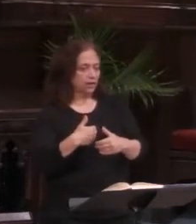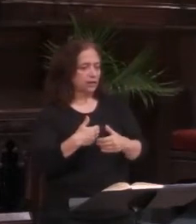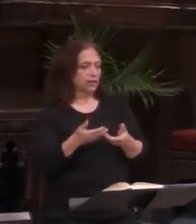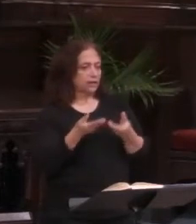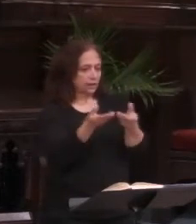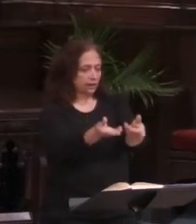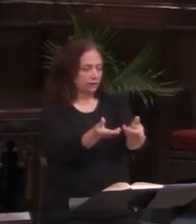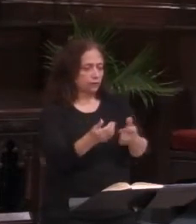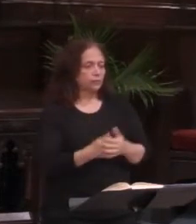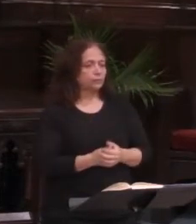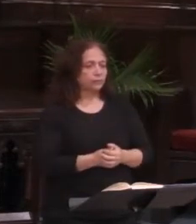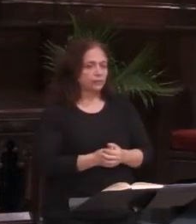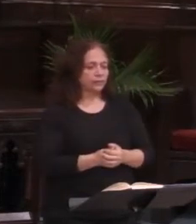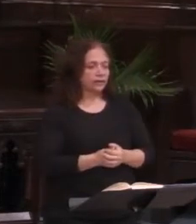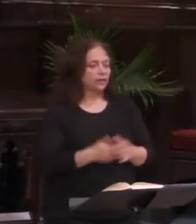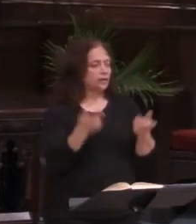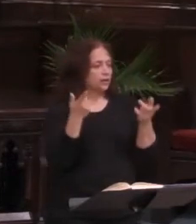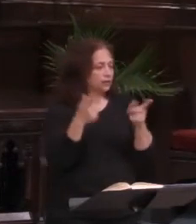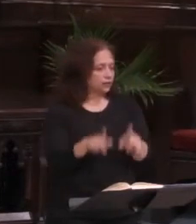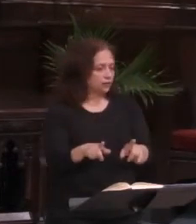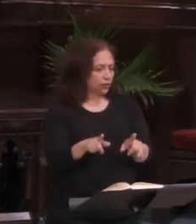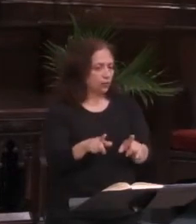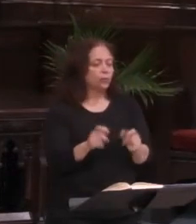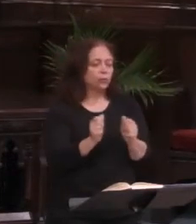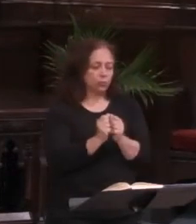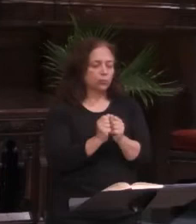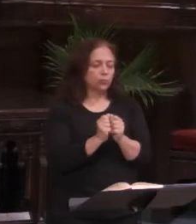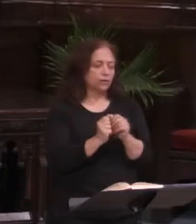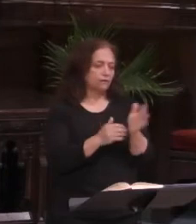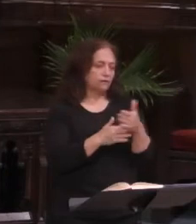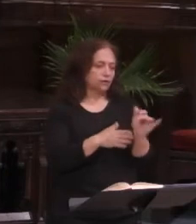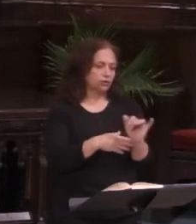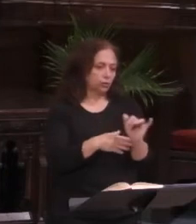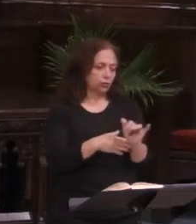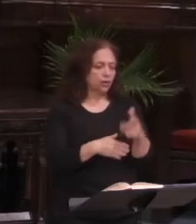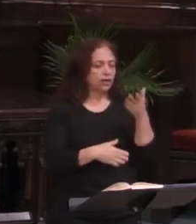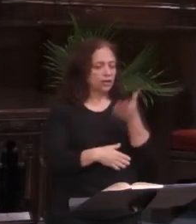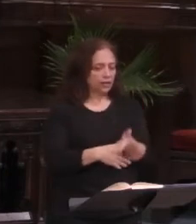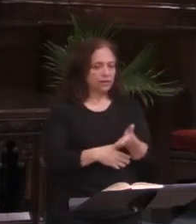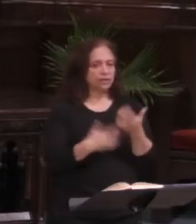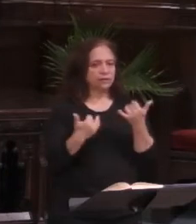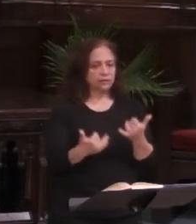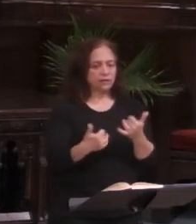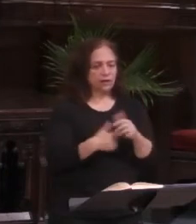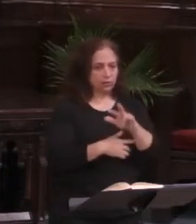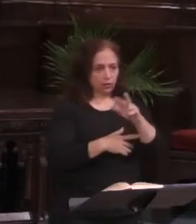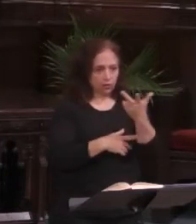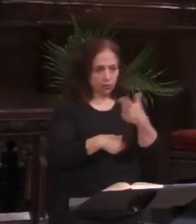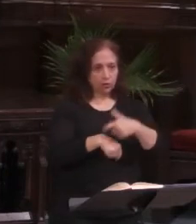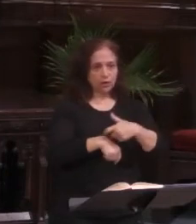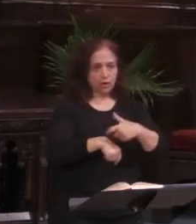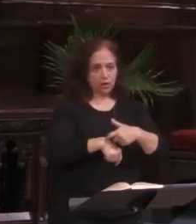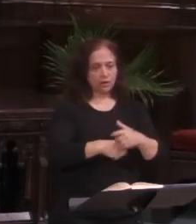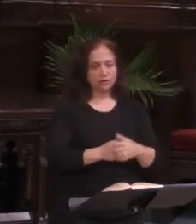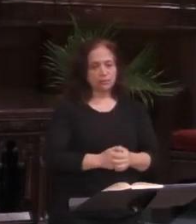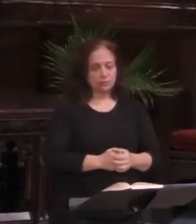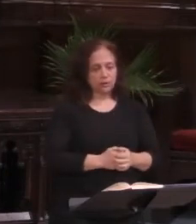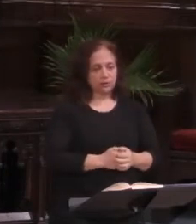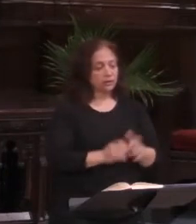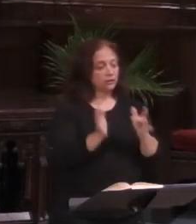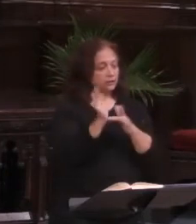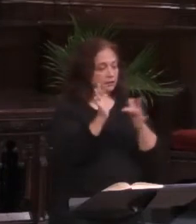it to them, and so with the fish. This was now the third time